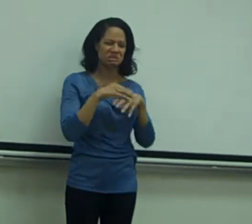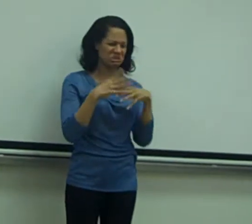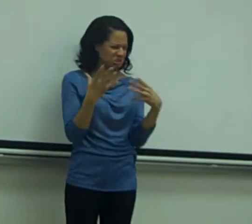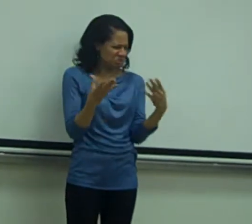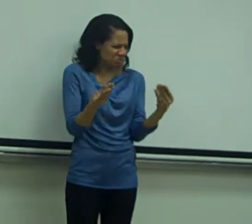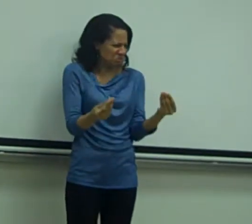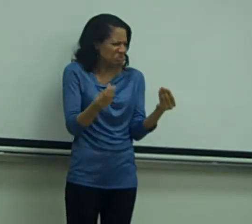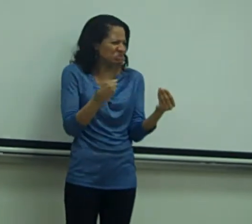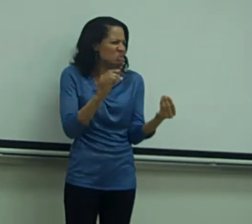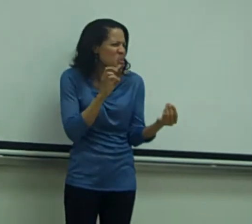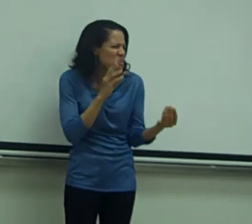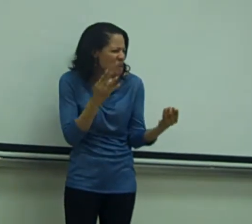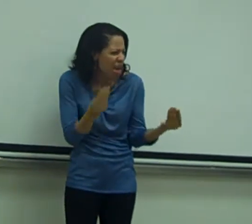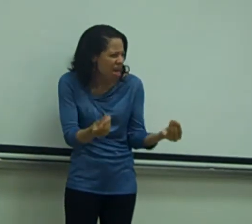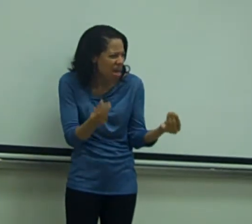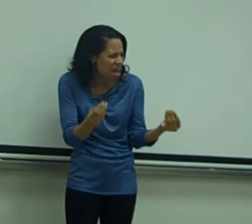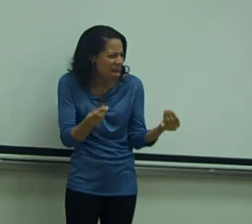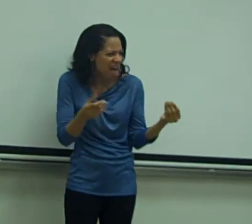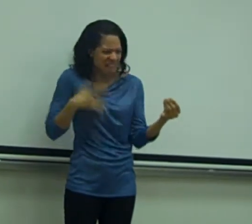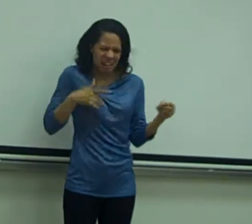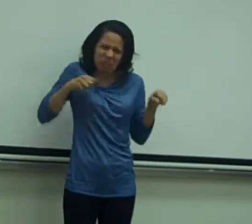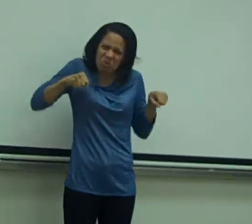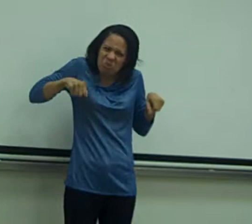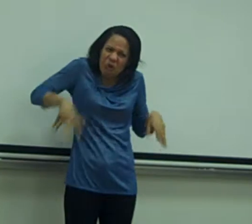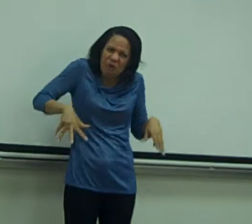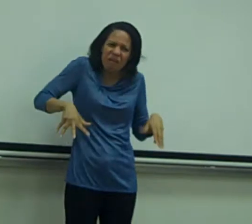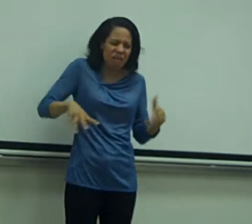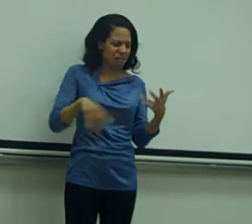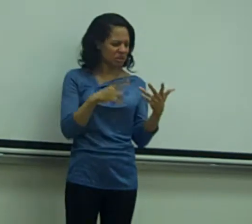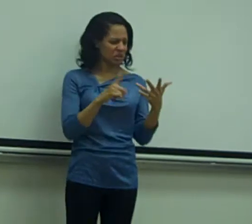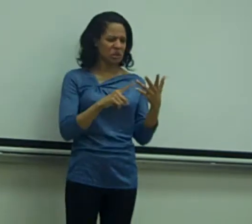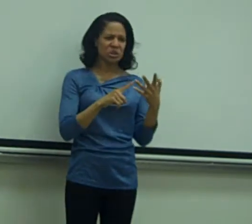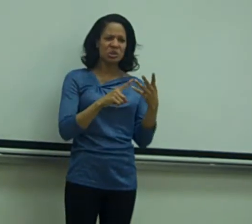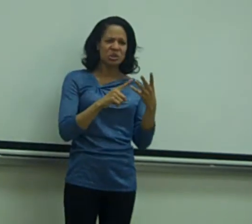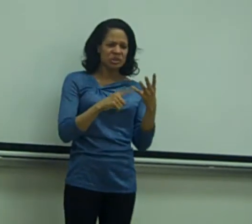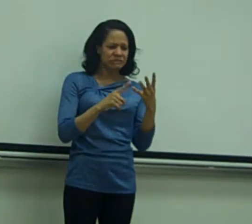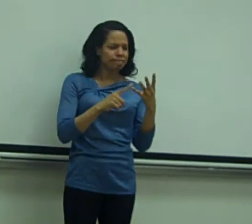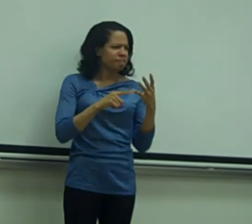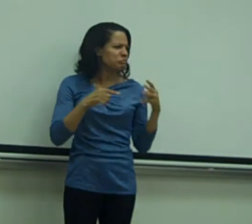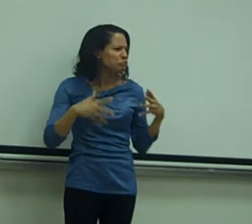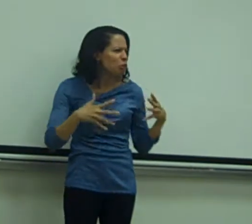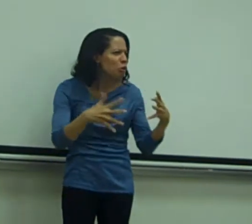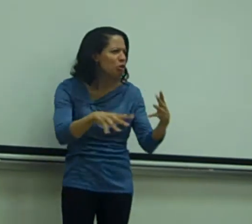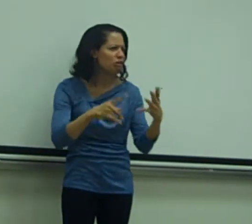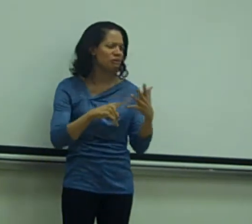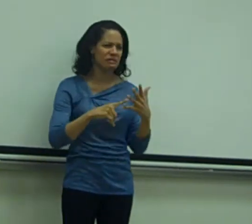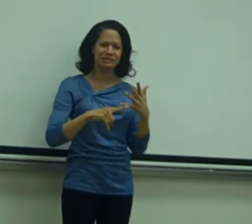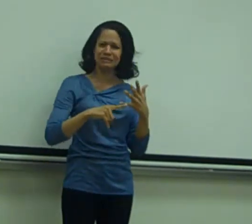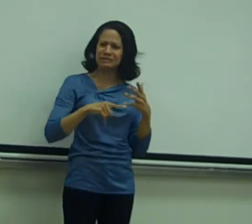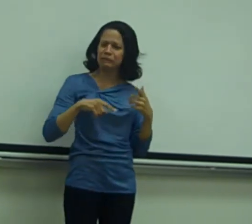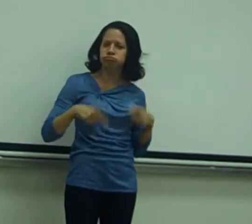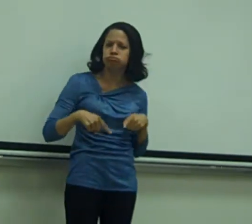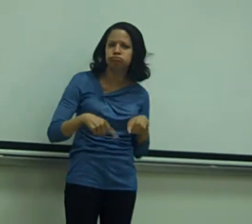get nervous, and it's a pretty bad experience for the most part. You think that you're going to